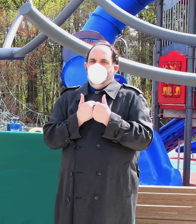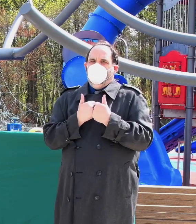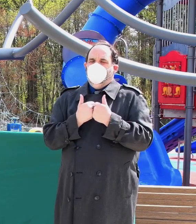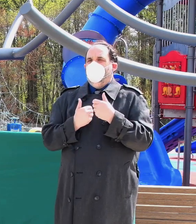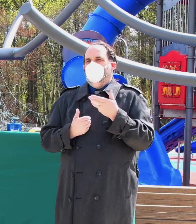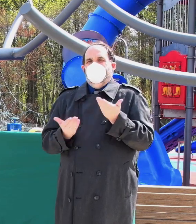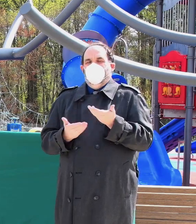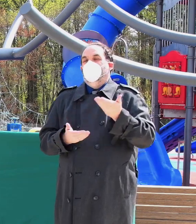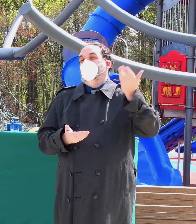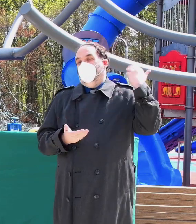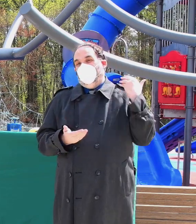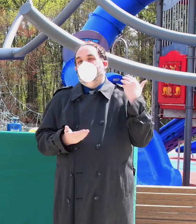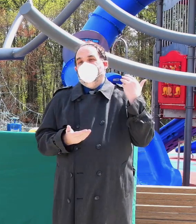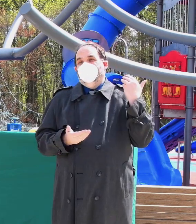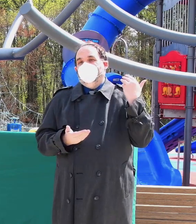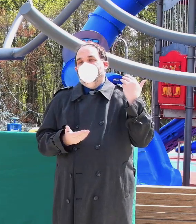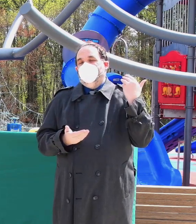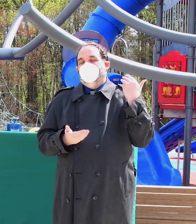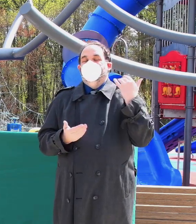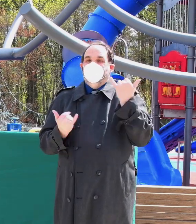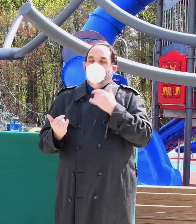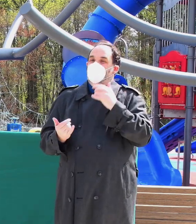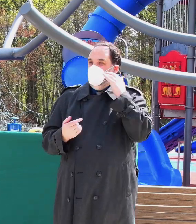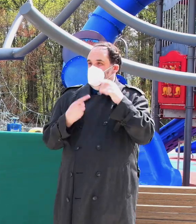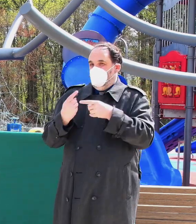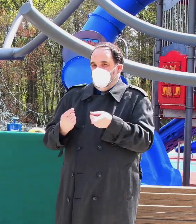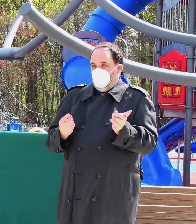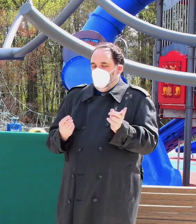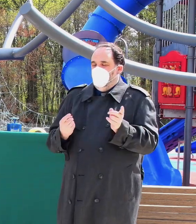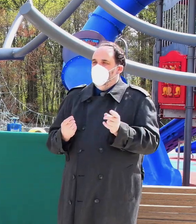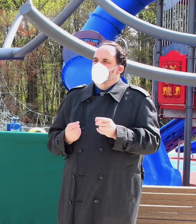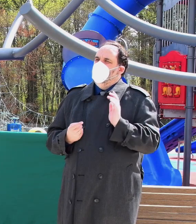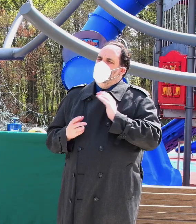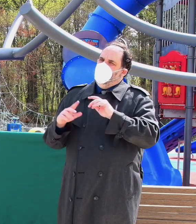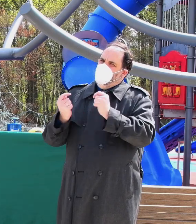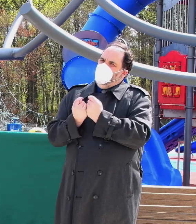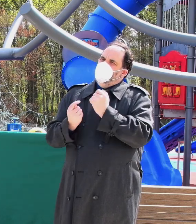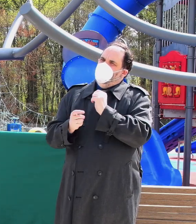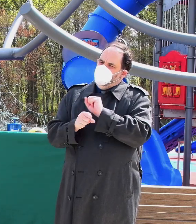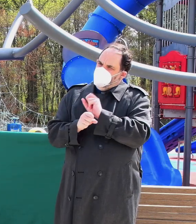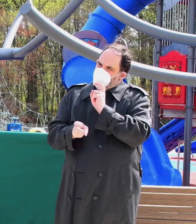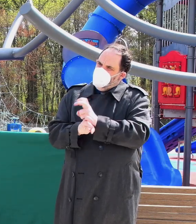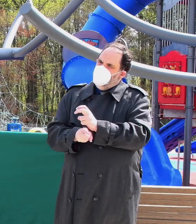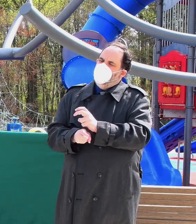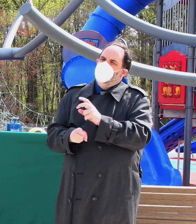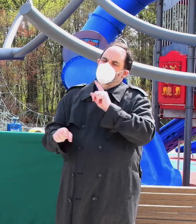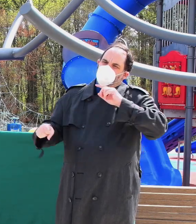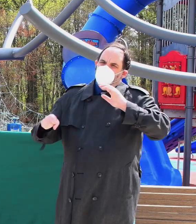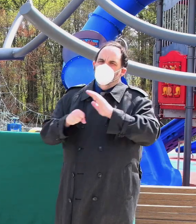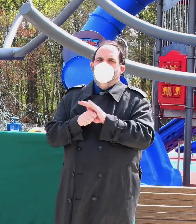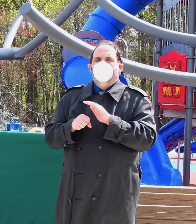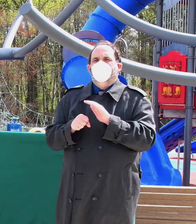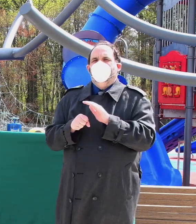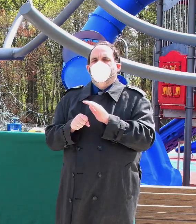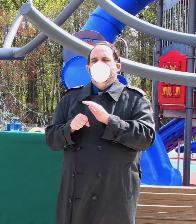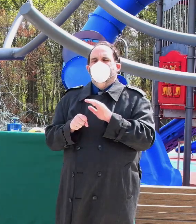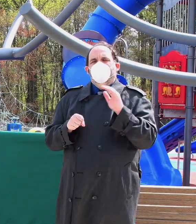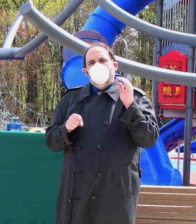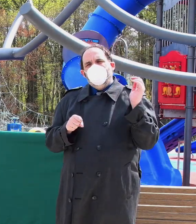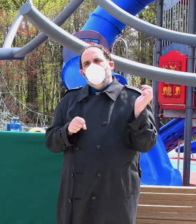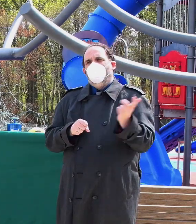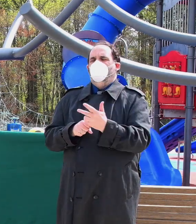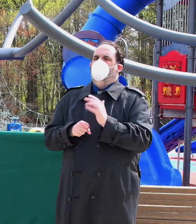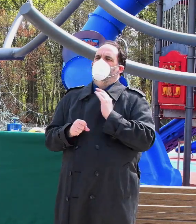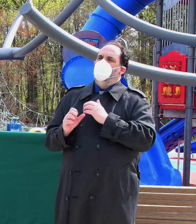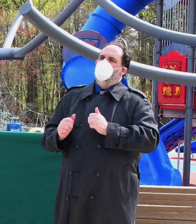in our community before. My team and I have worked hard to make sure that all